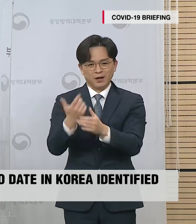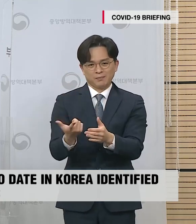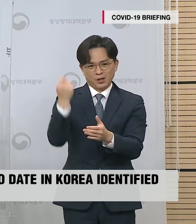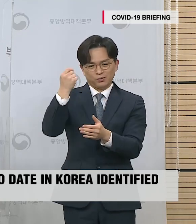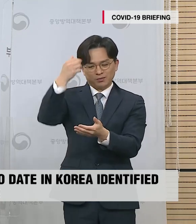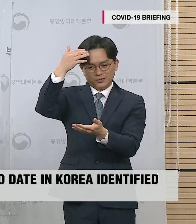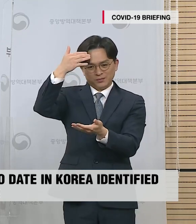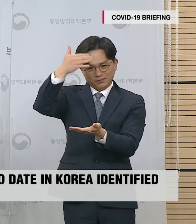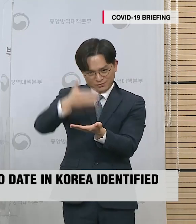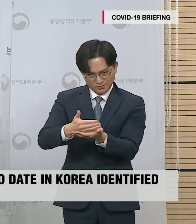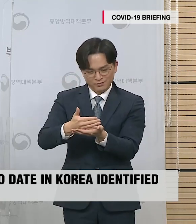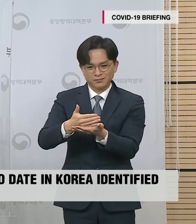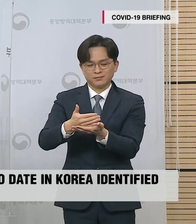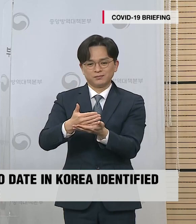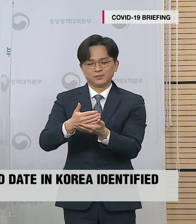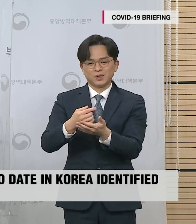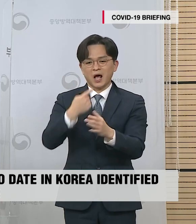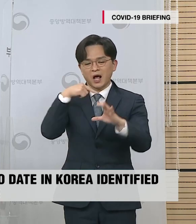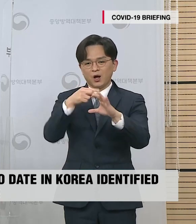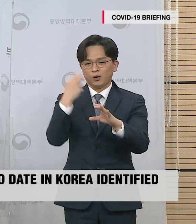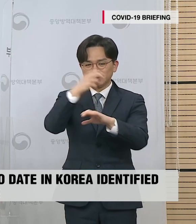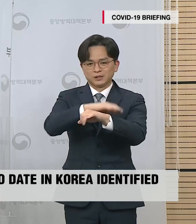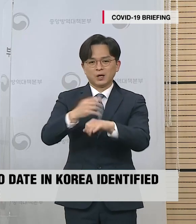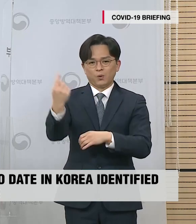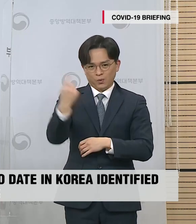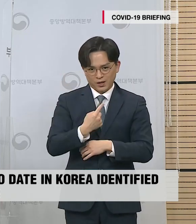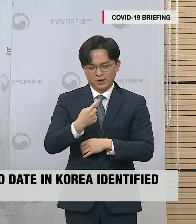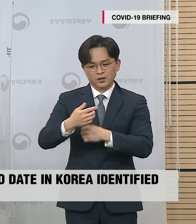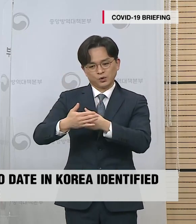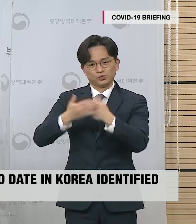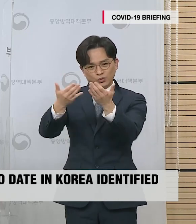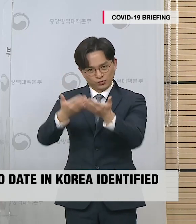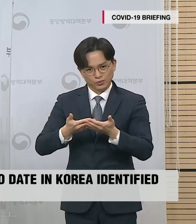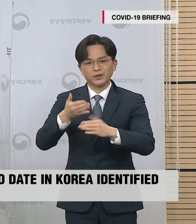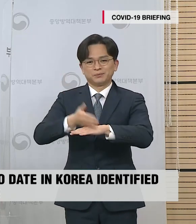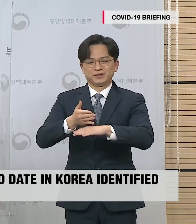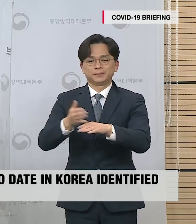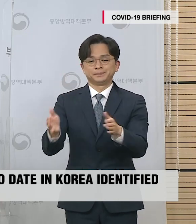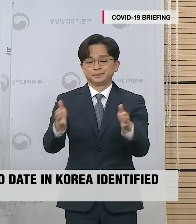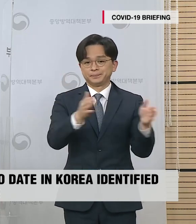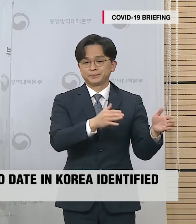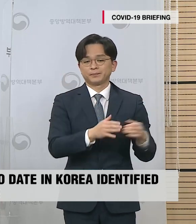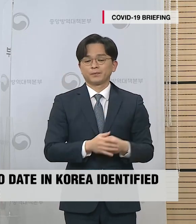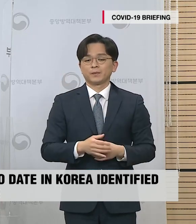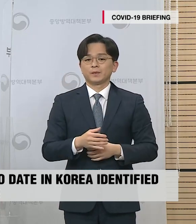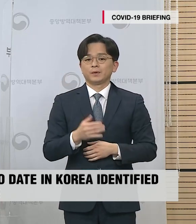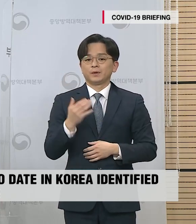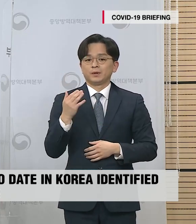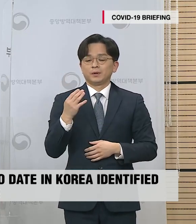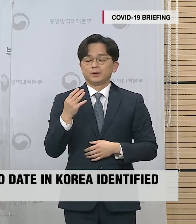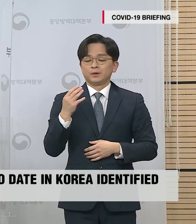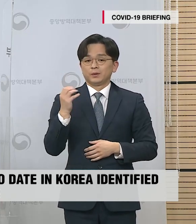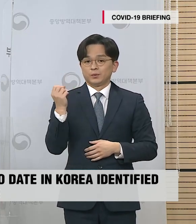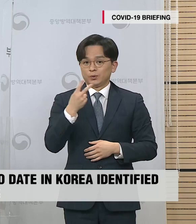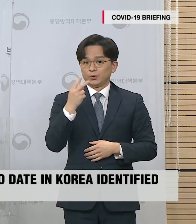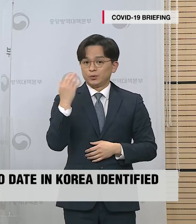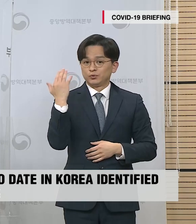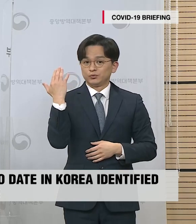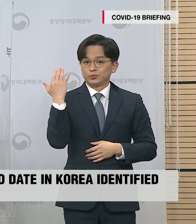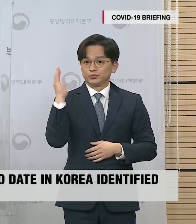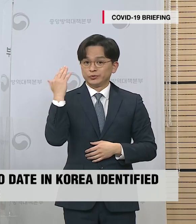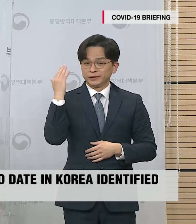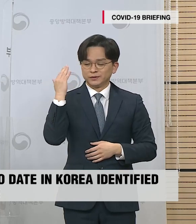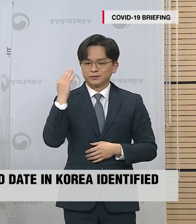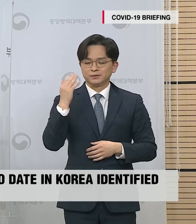have also participated actively in testing and also closing down voluntarily the mosque. Moreover, we have